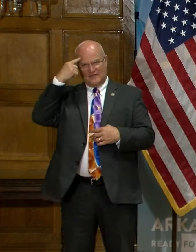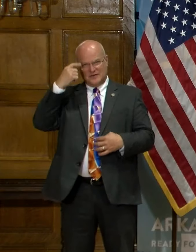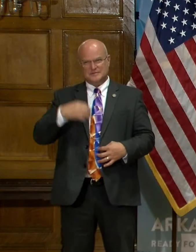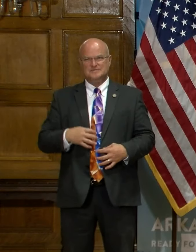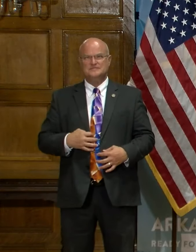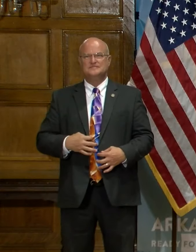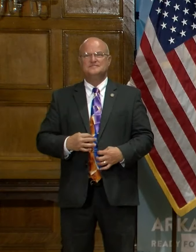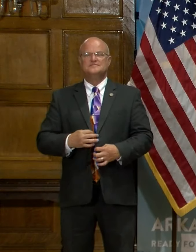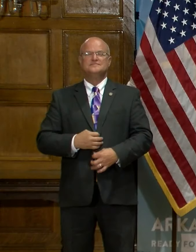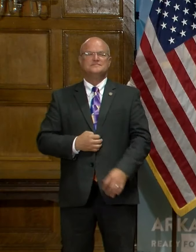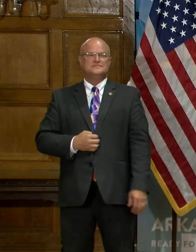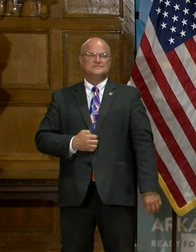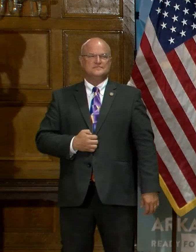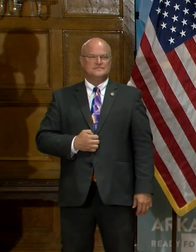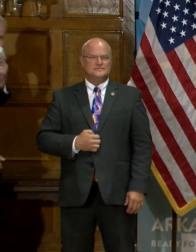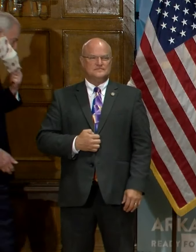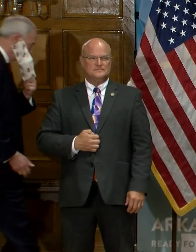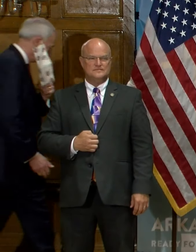Governor.